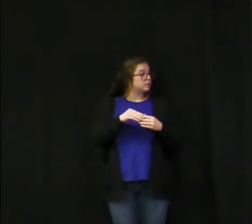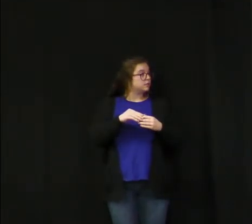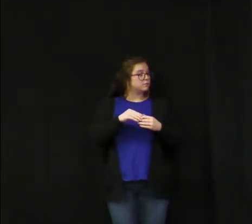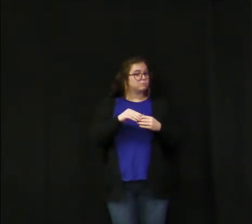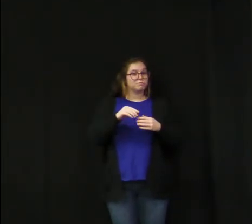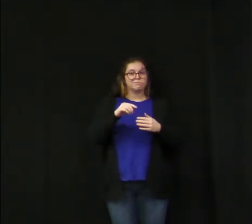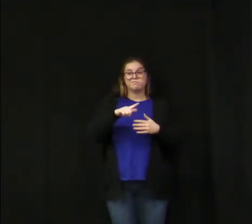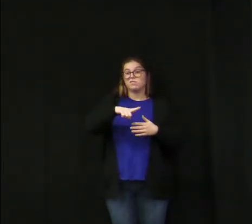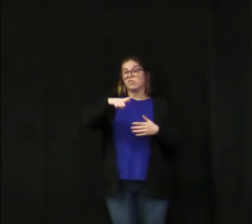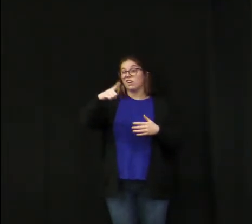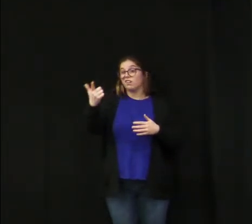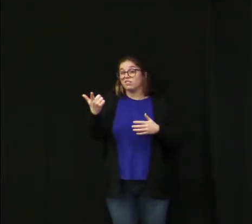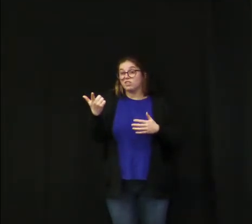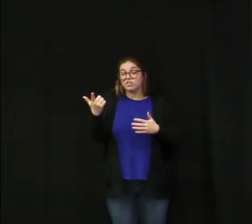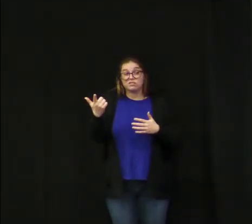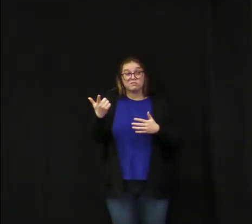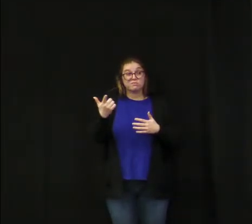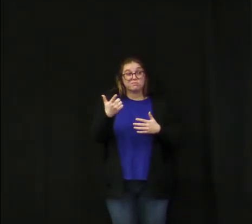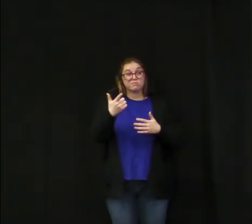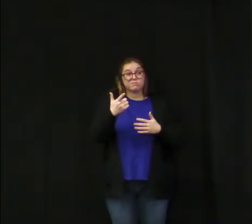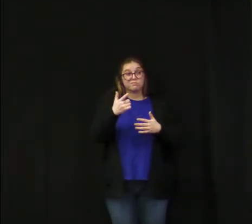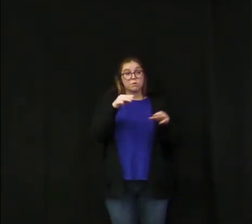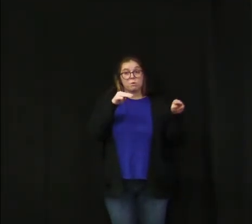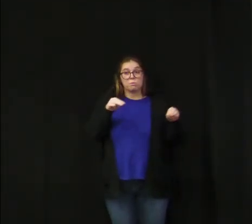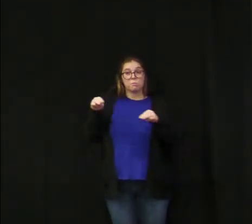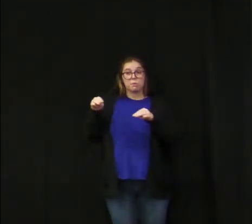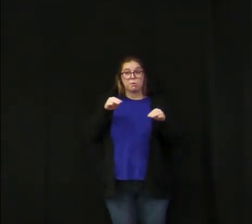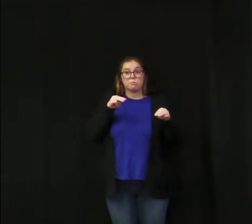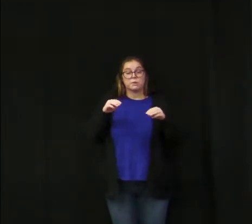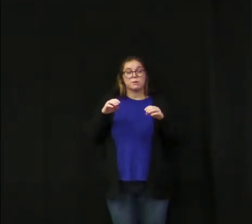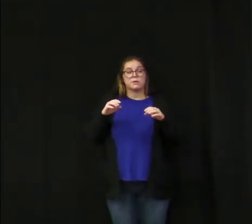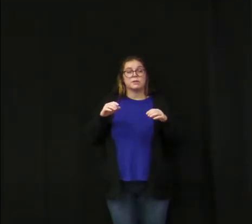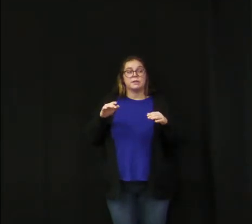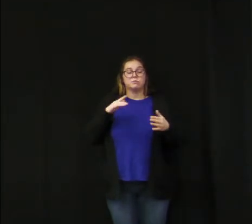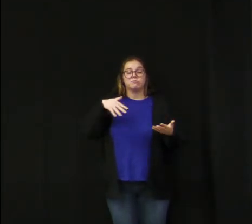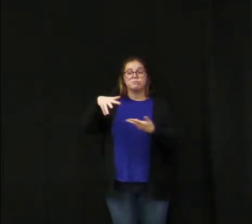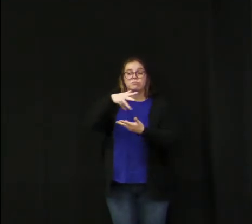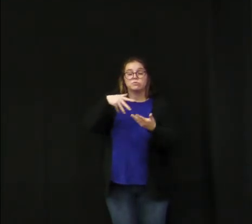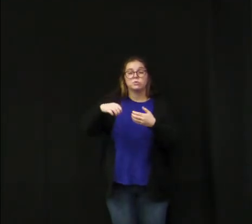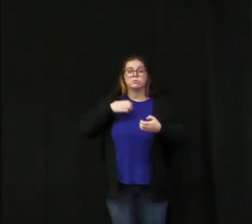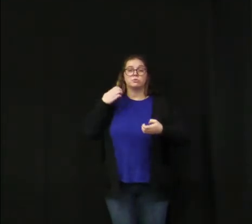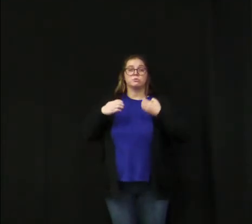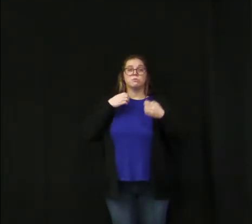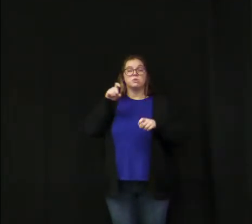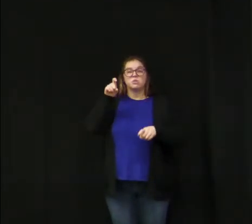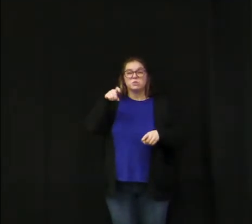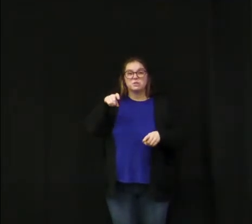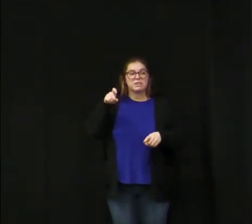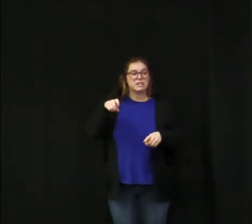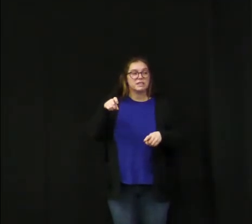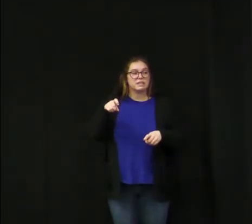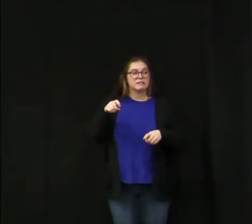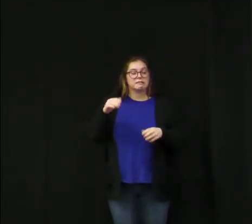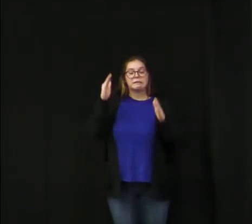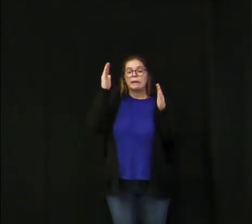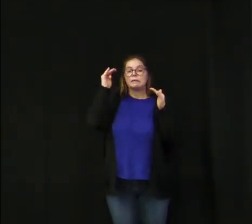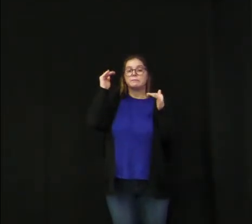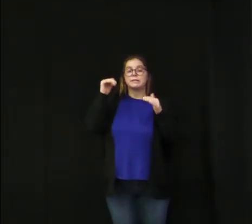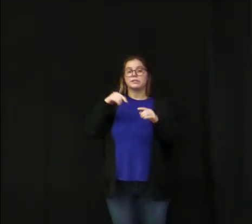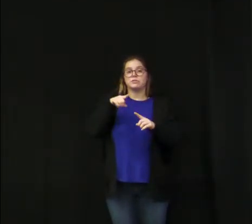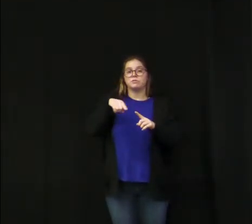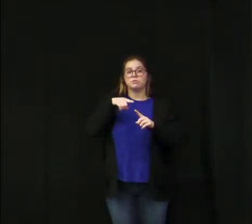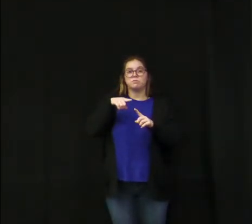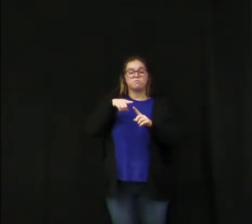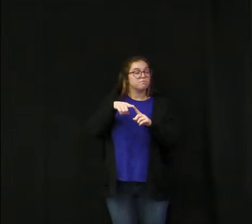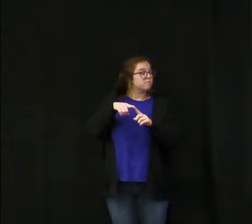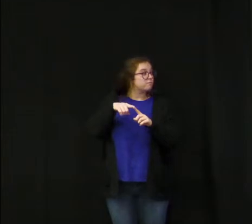What else? Yeah, what else? Mobility, social, emotional needs, behavioral expectations. Right, adaptive